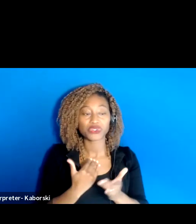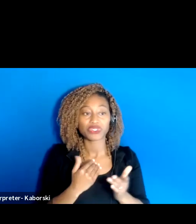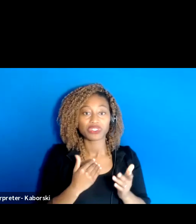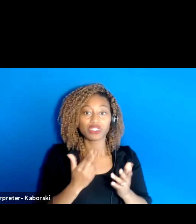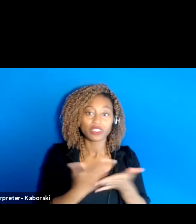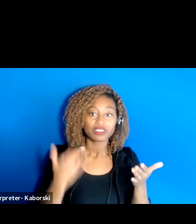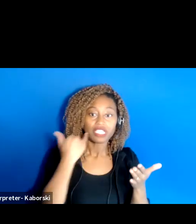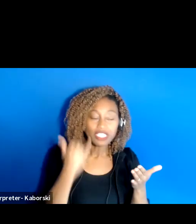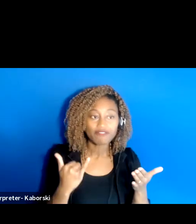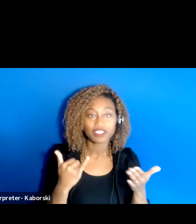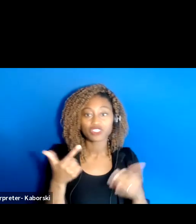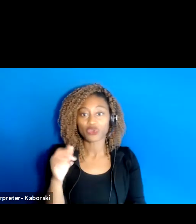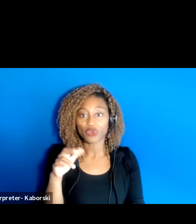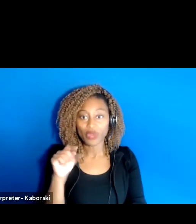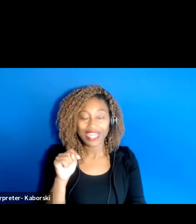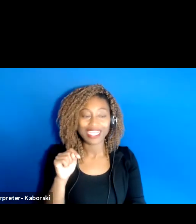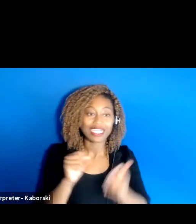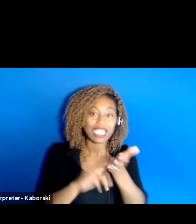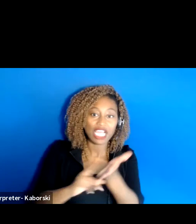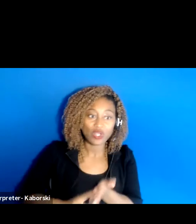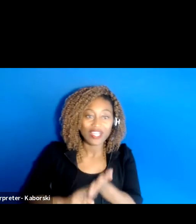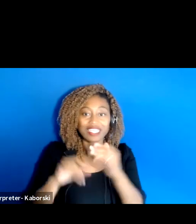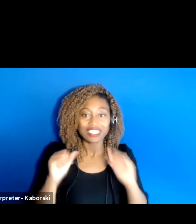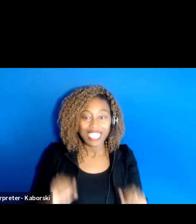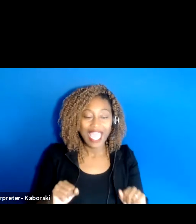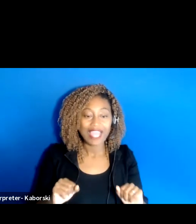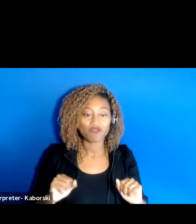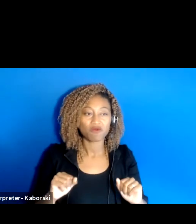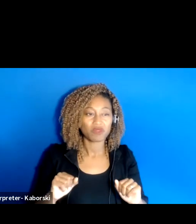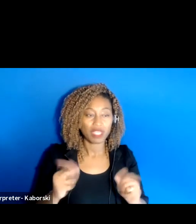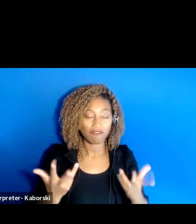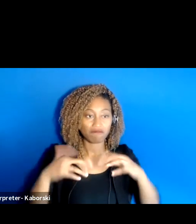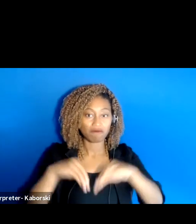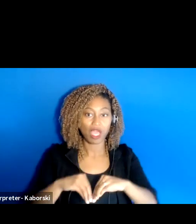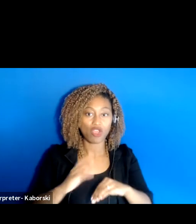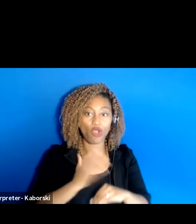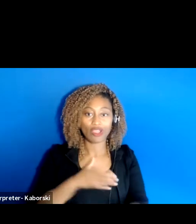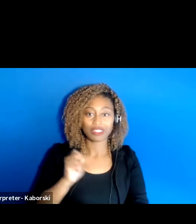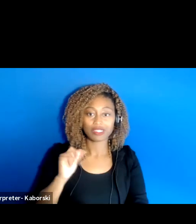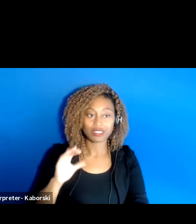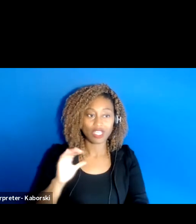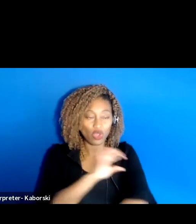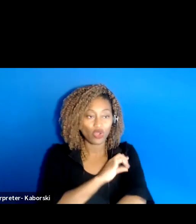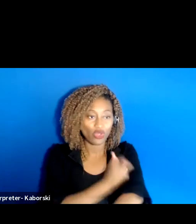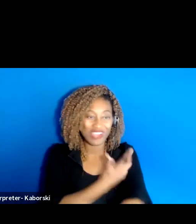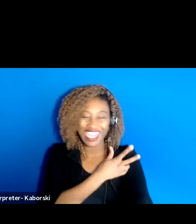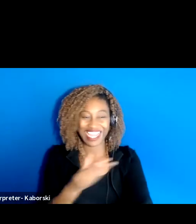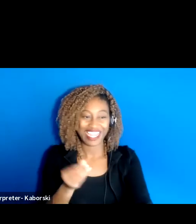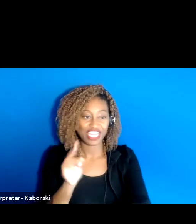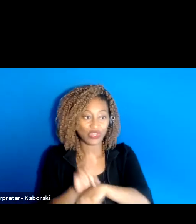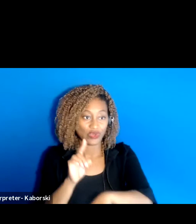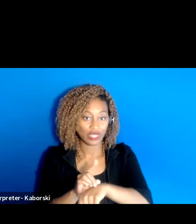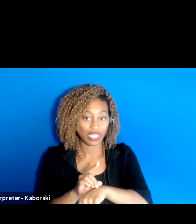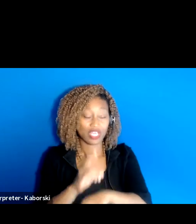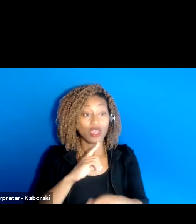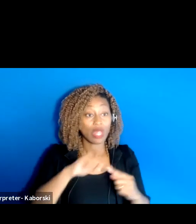grants or contracts, can fit within the Silk's authorities and our duties. And it really all